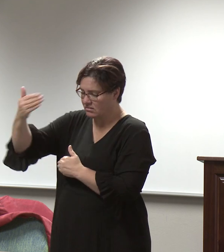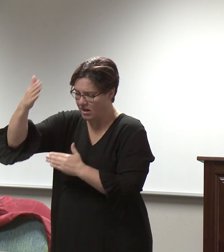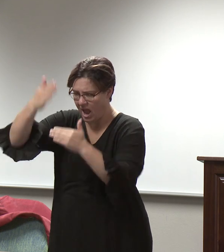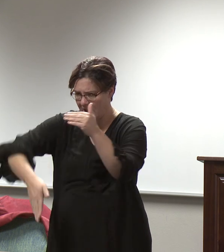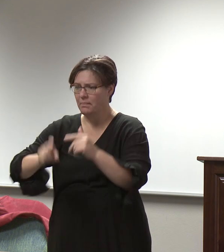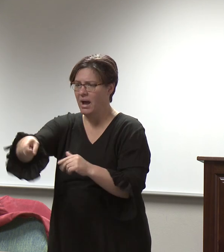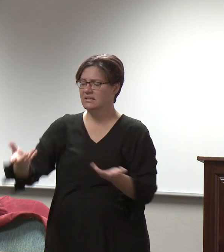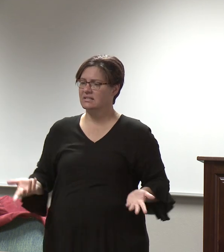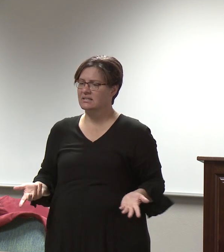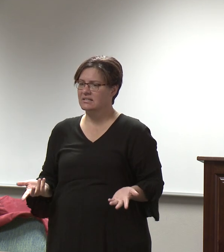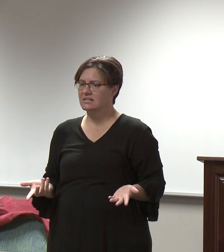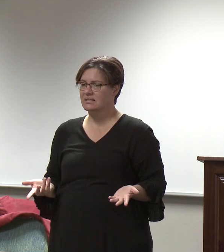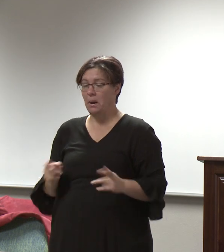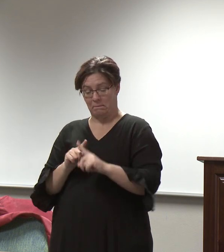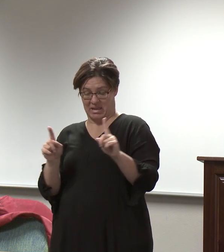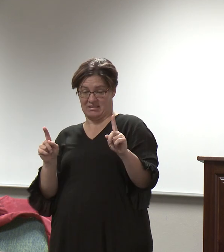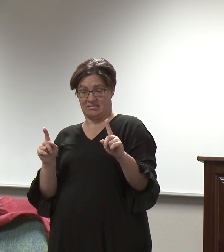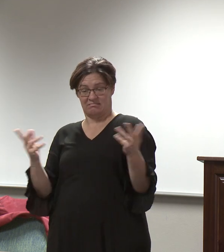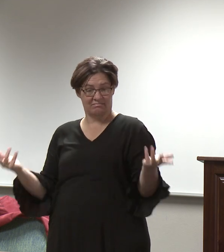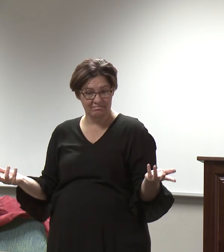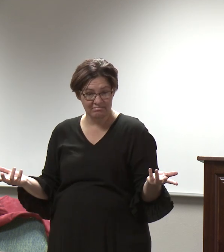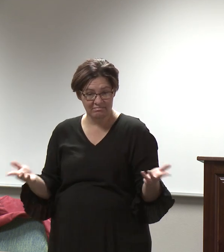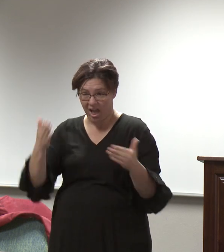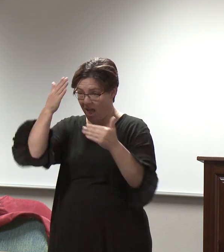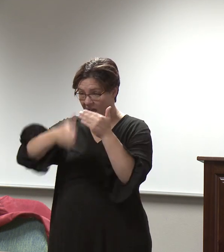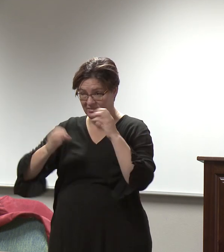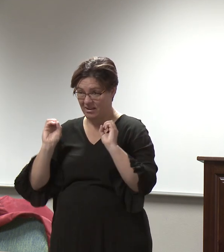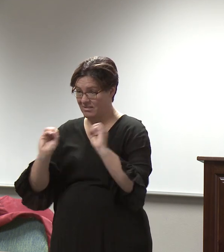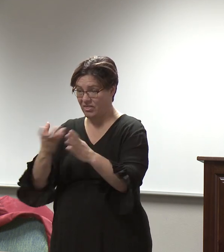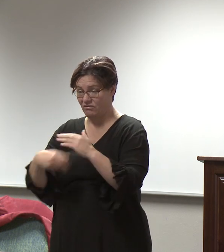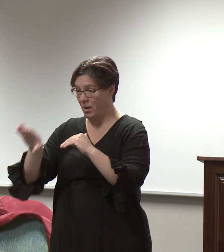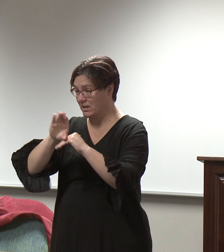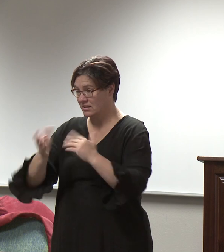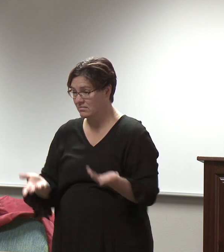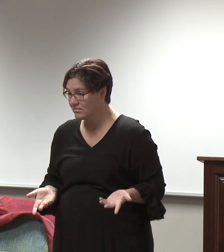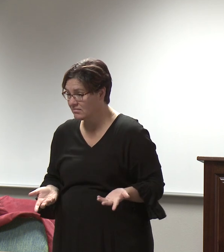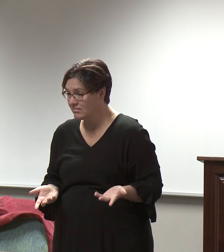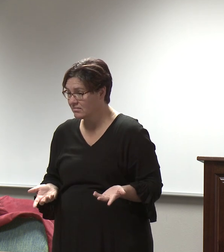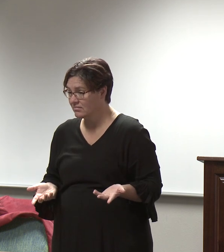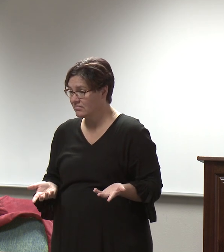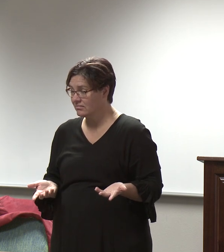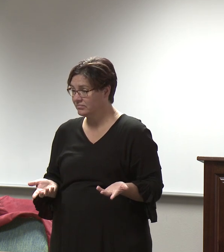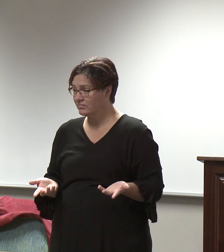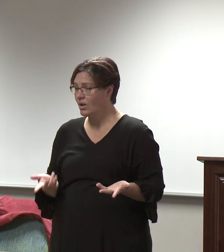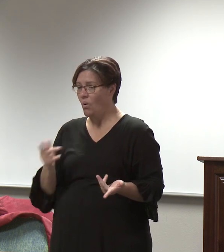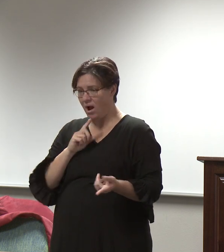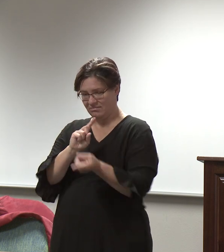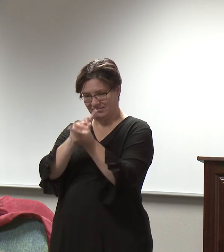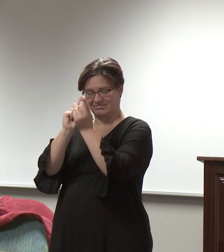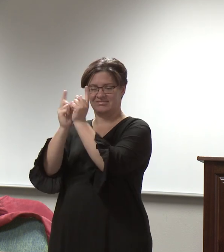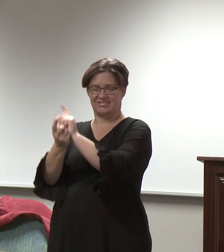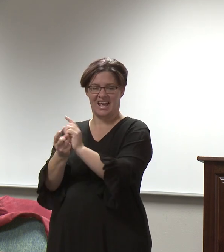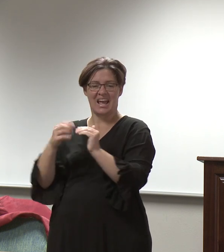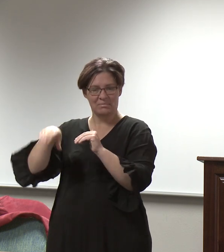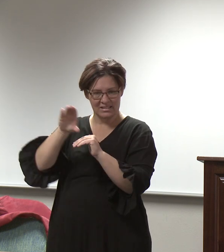beginning and an end. But apparently, has no end. Because neoliberalism has turned